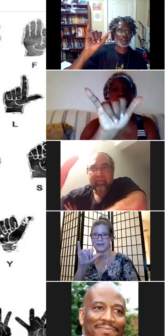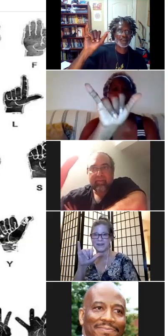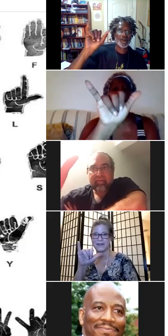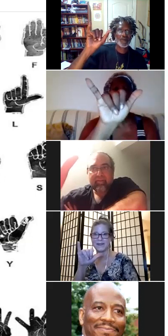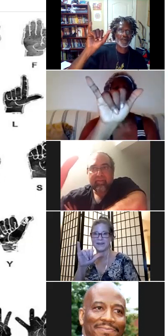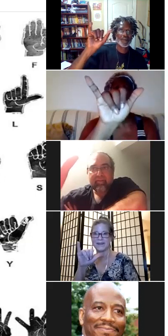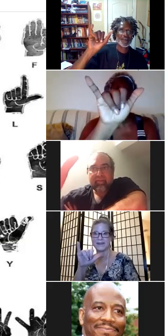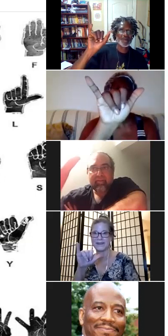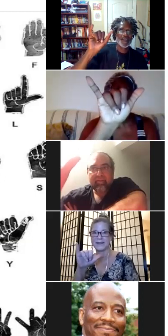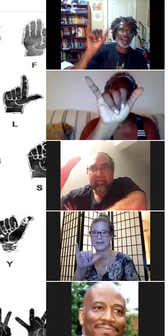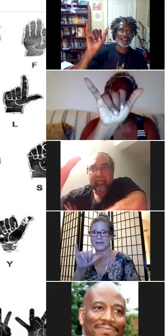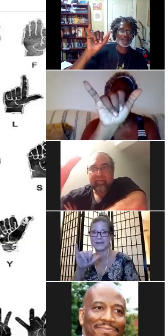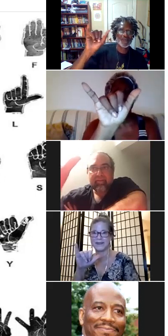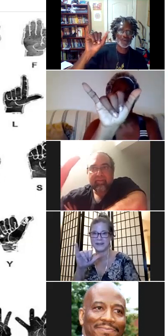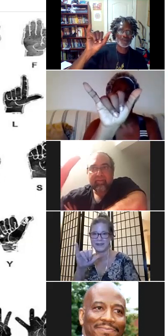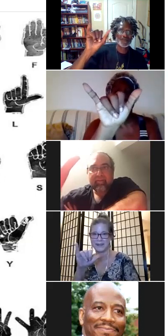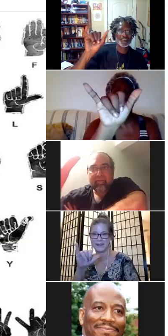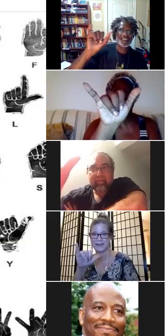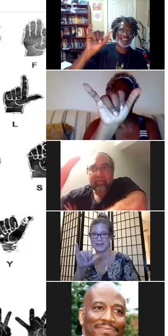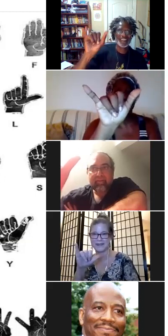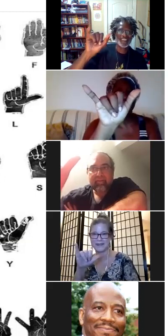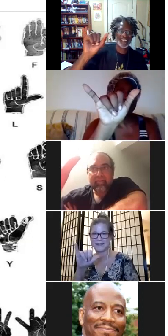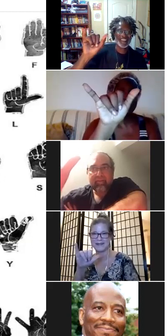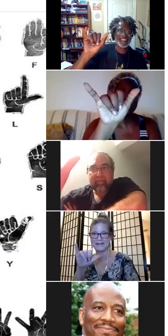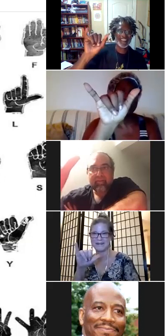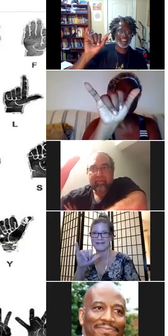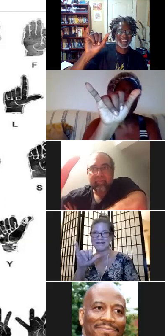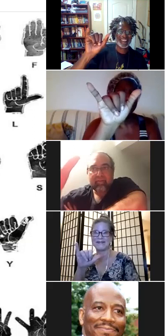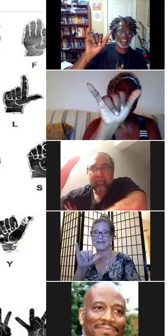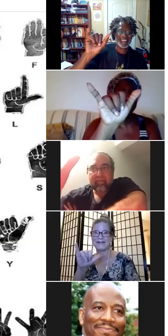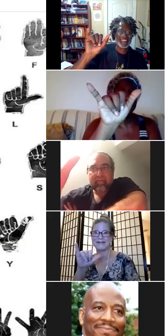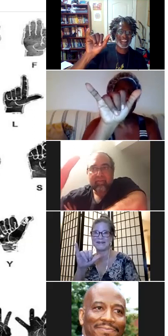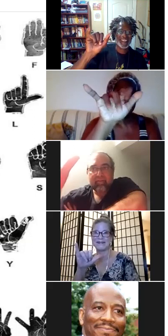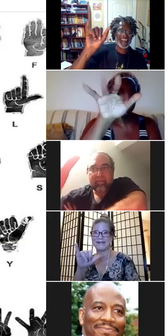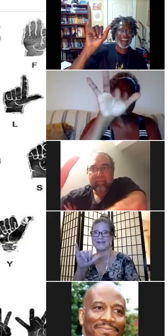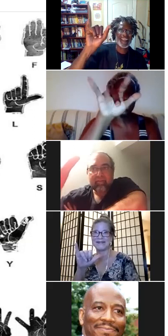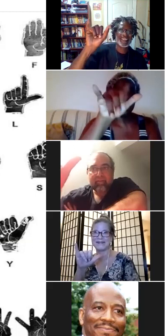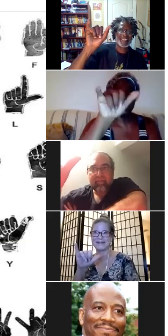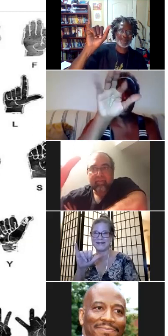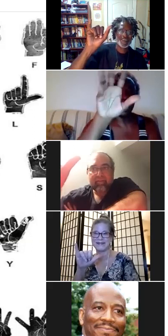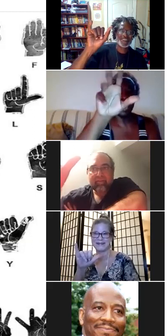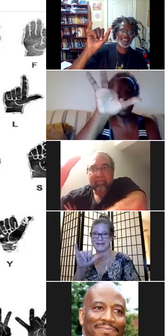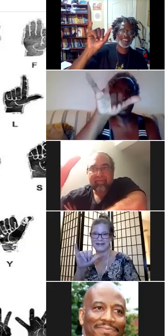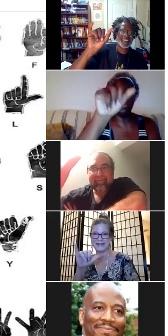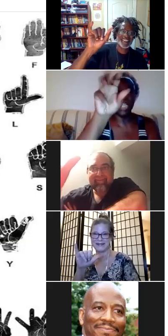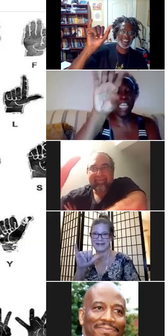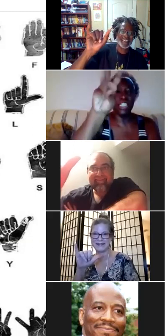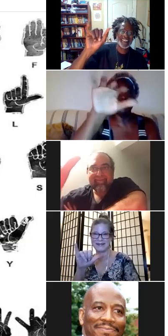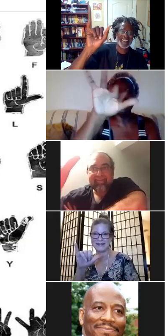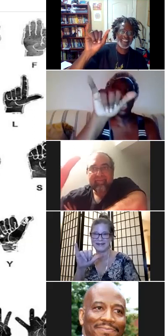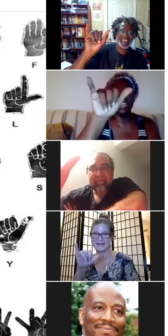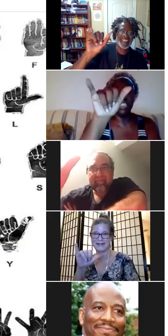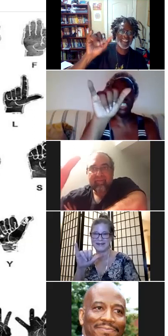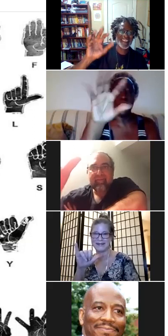good. Y. Yeah, why? I'm gonna take a picture. You can take a picture. Relax